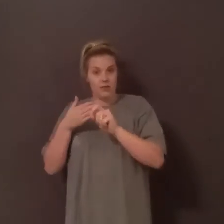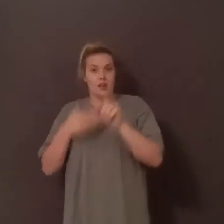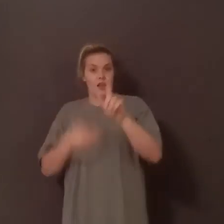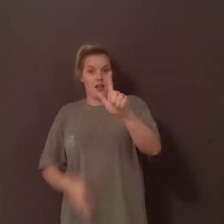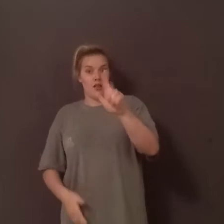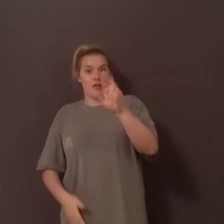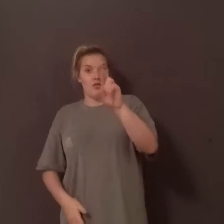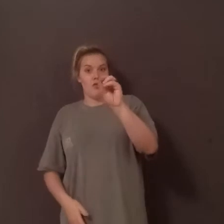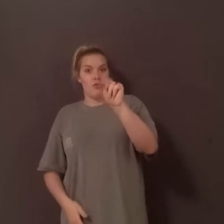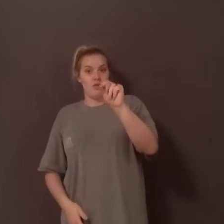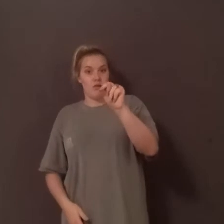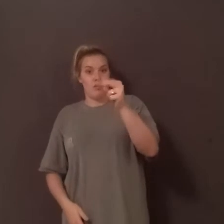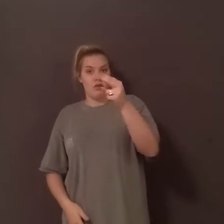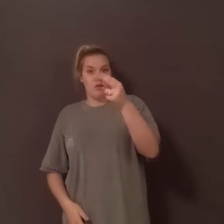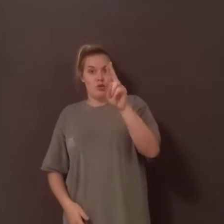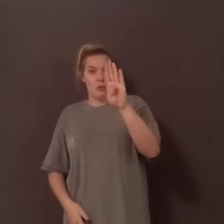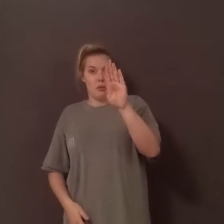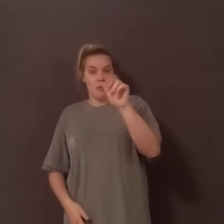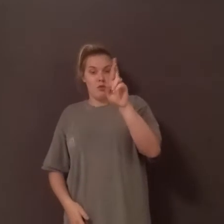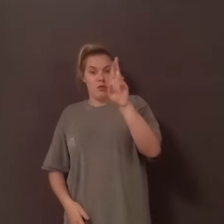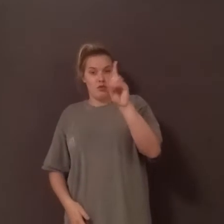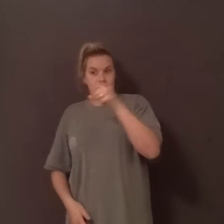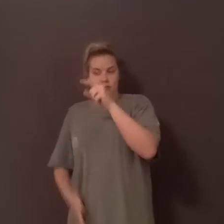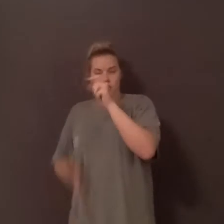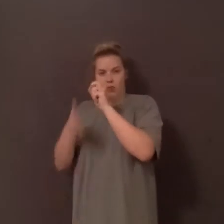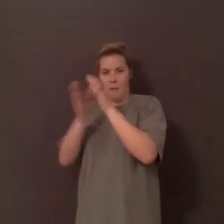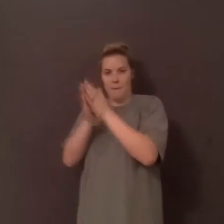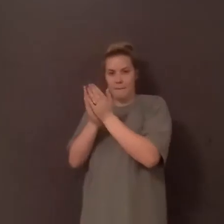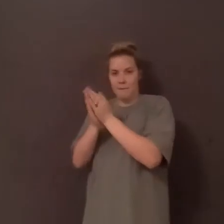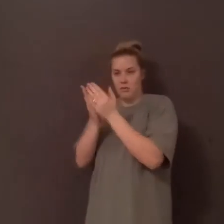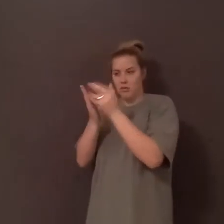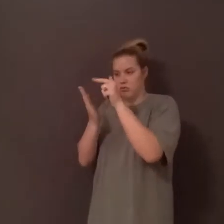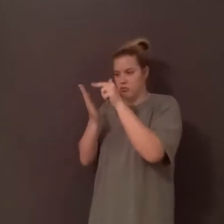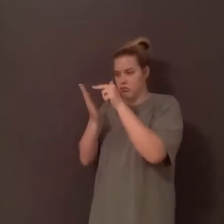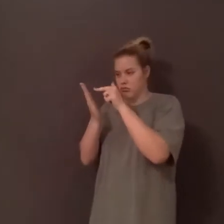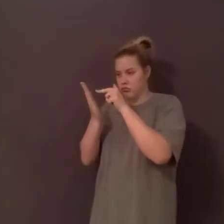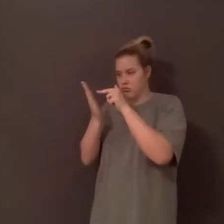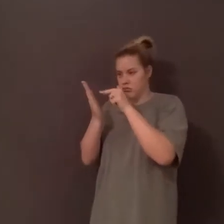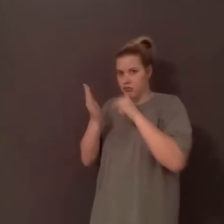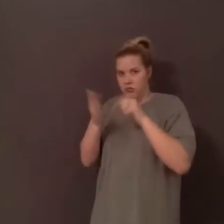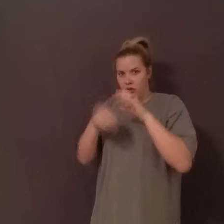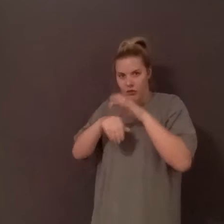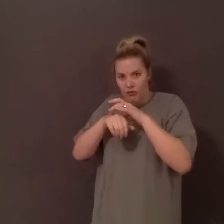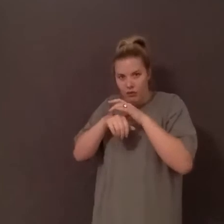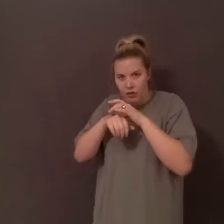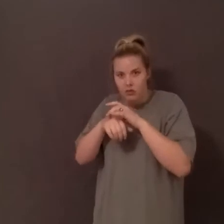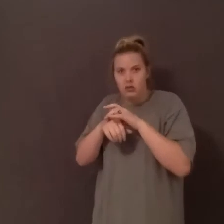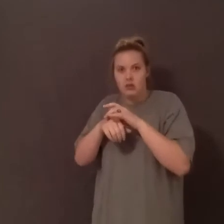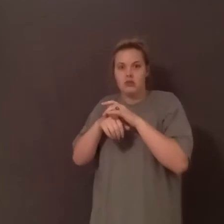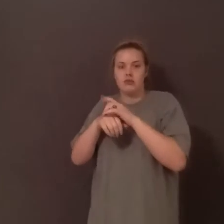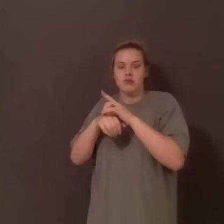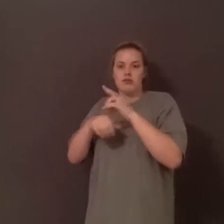called Dianetics. It became the basis for an entire religion, teaching that we are all immortal spirits